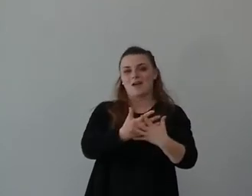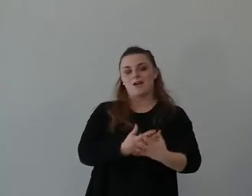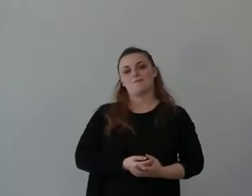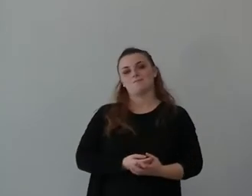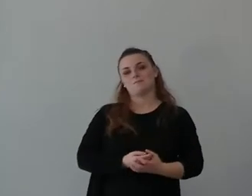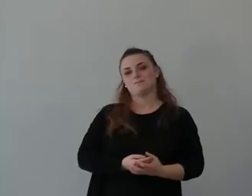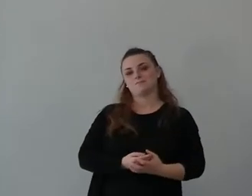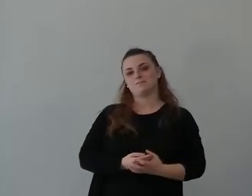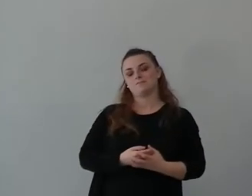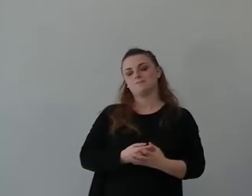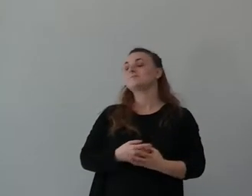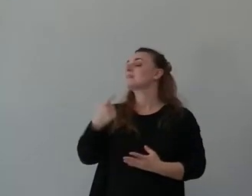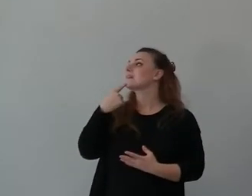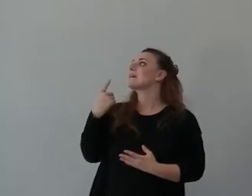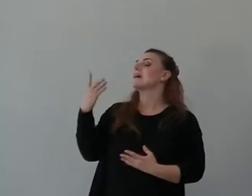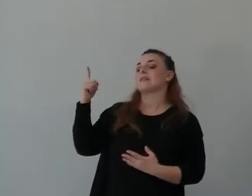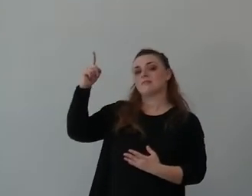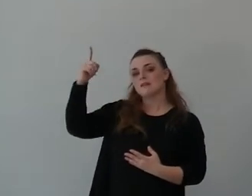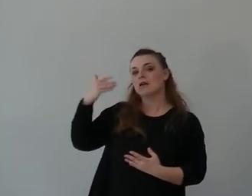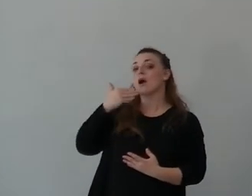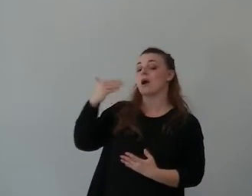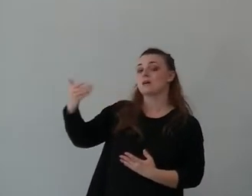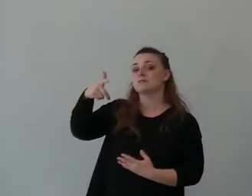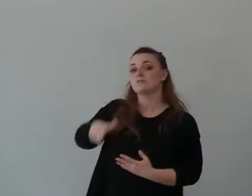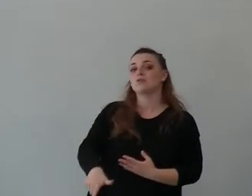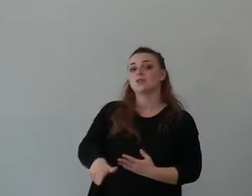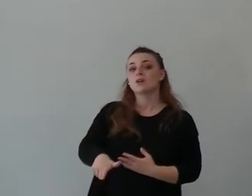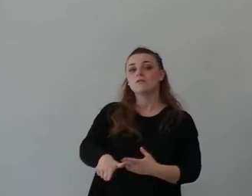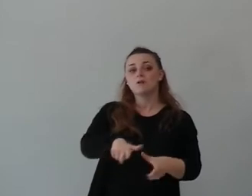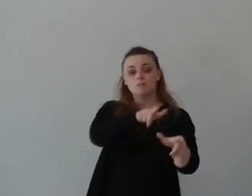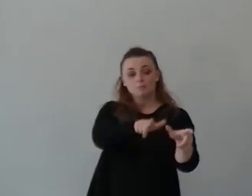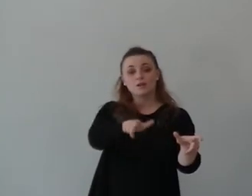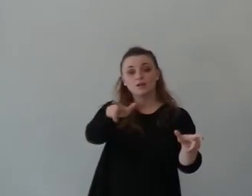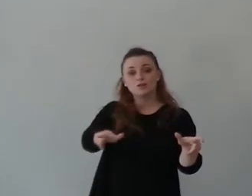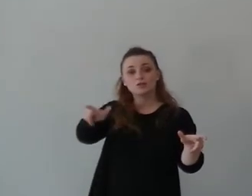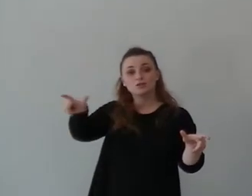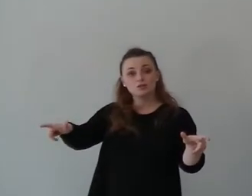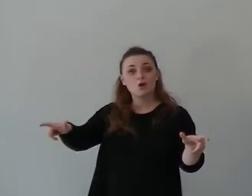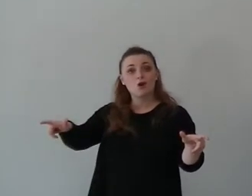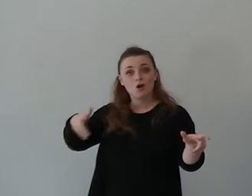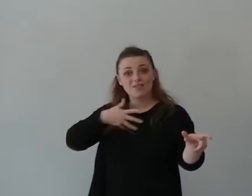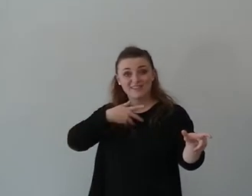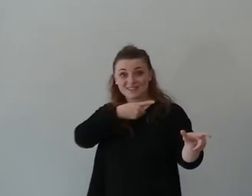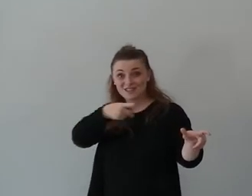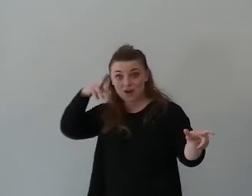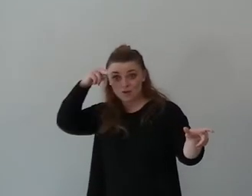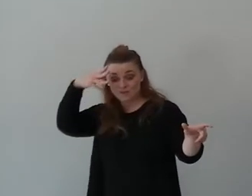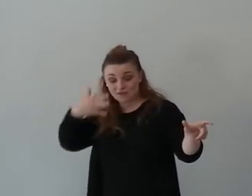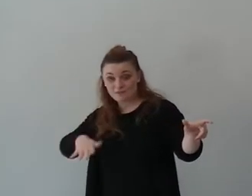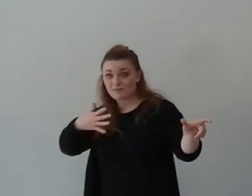proprio per vedere le persone. But why did they give you a pencil? Ma perché vi ho dato una matita? I used to be a school teacher. I like